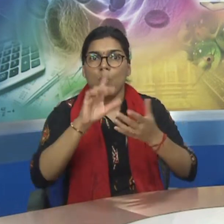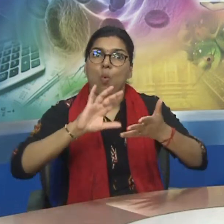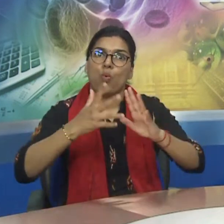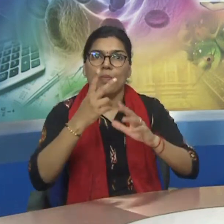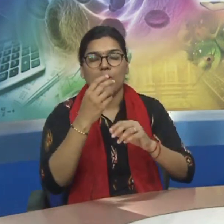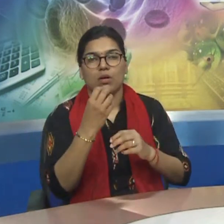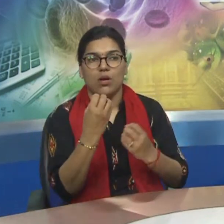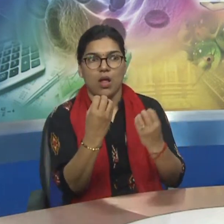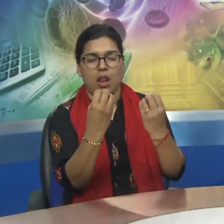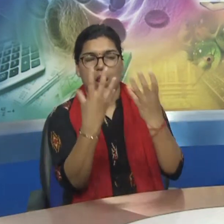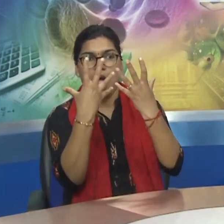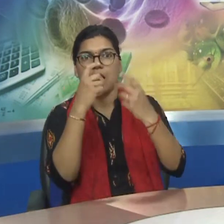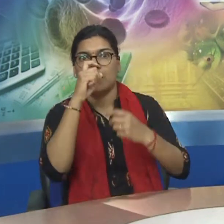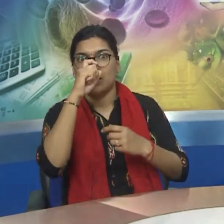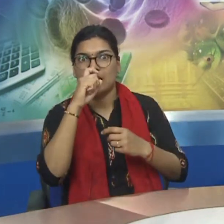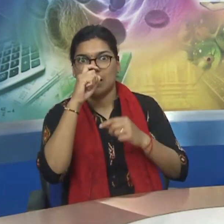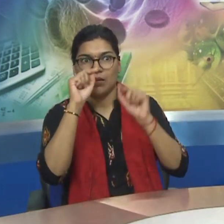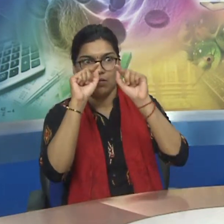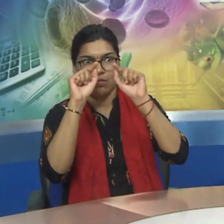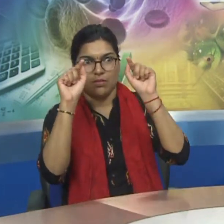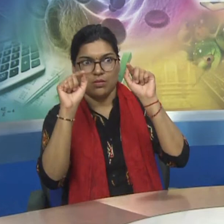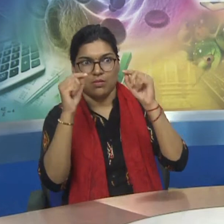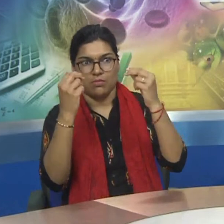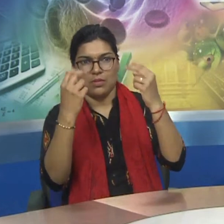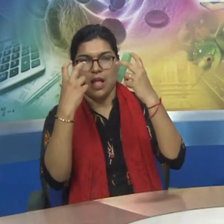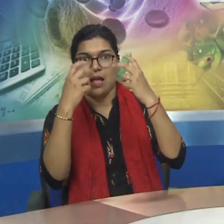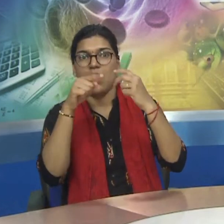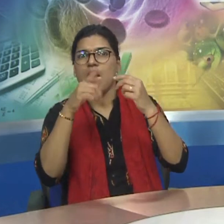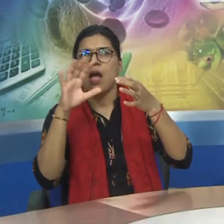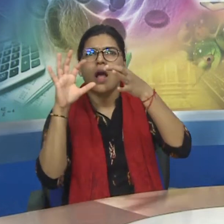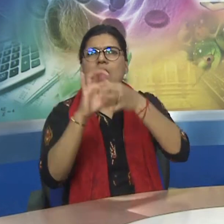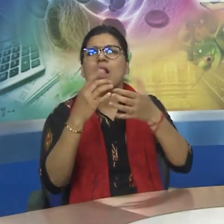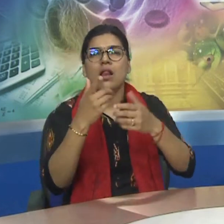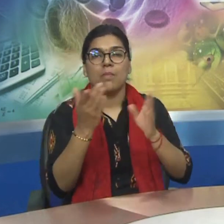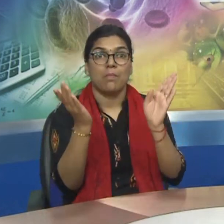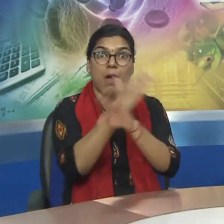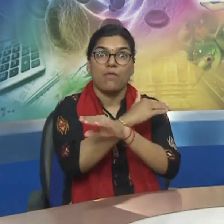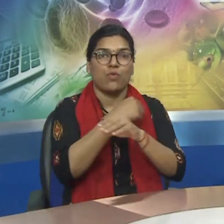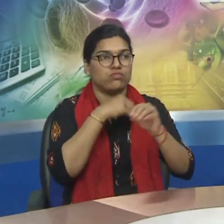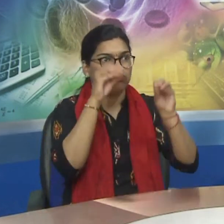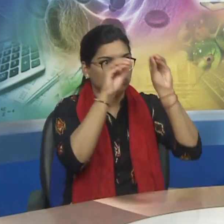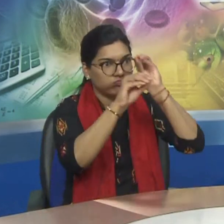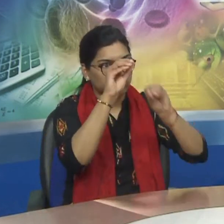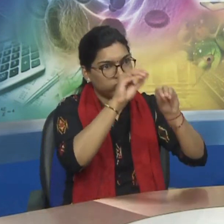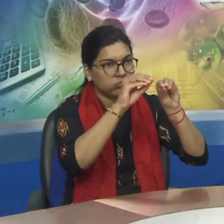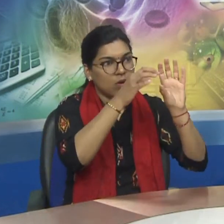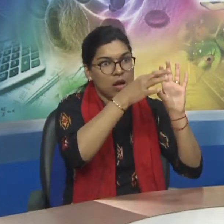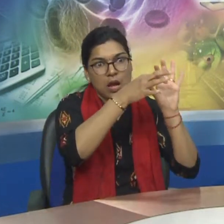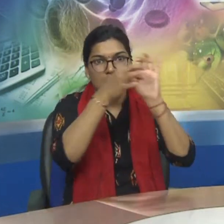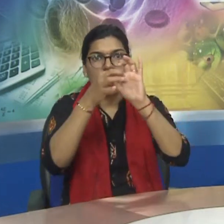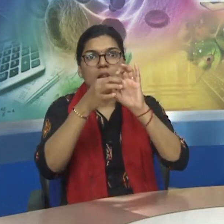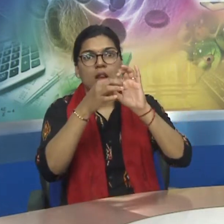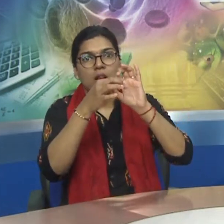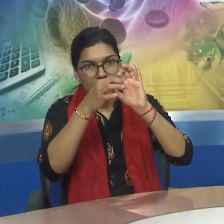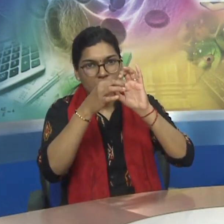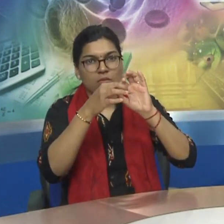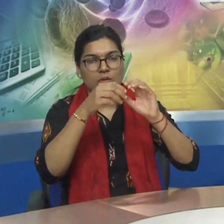So you can easily select a particular range of cell. First of all, we have to go to the